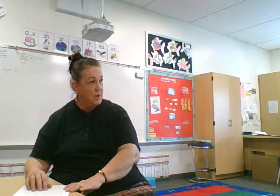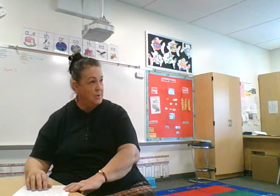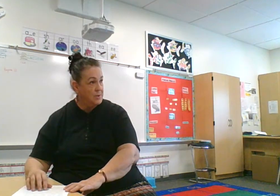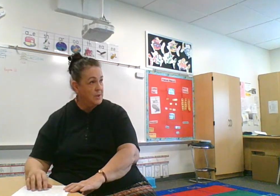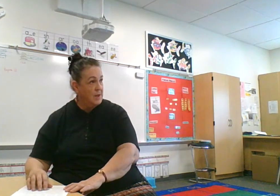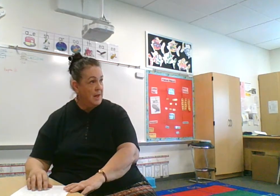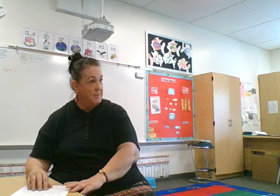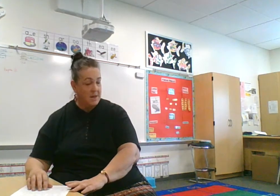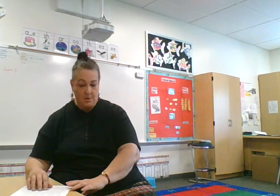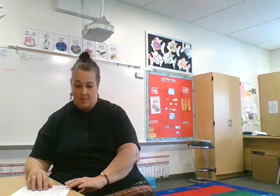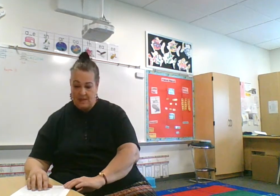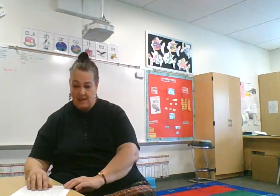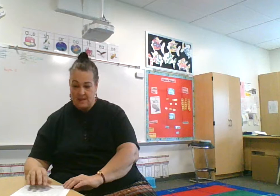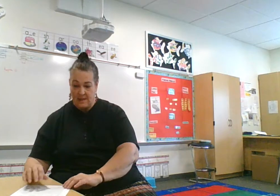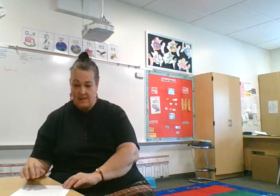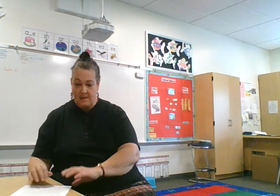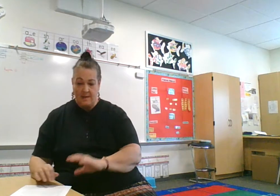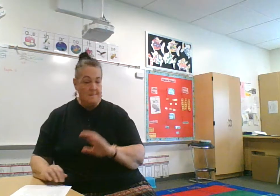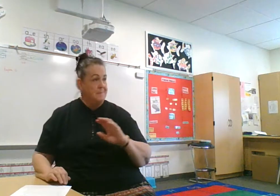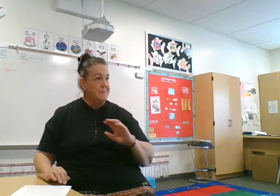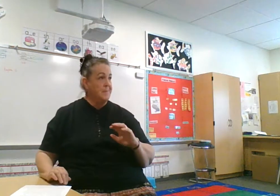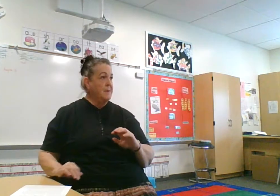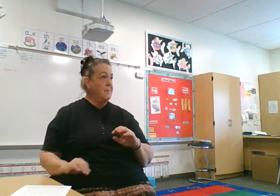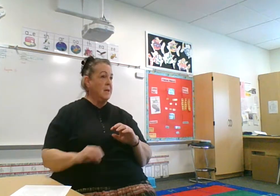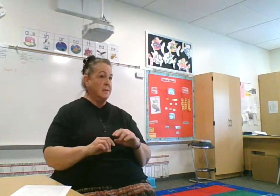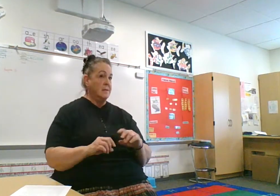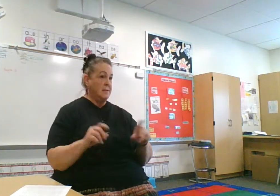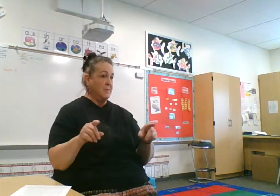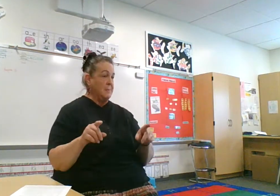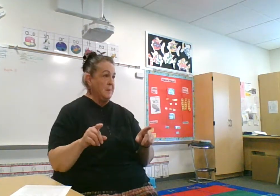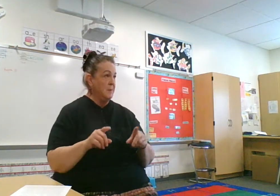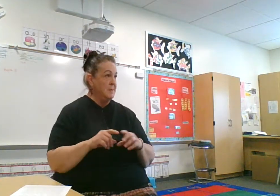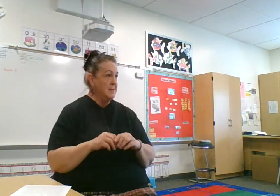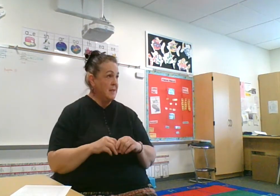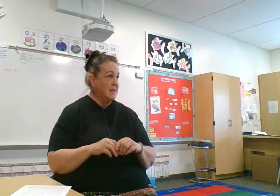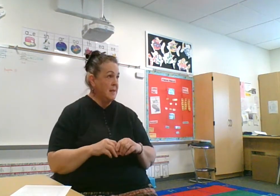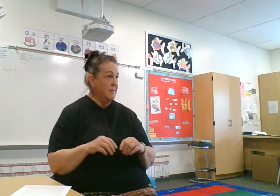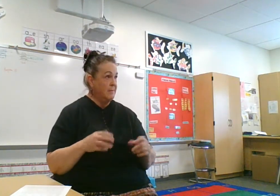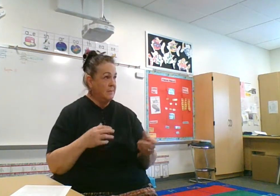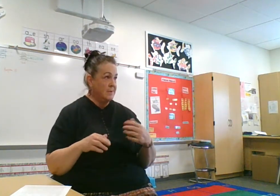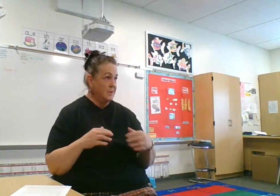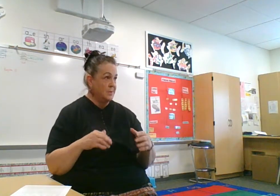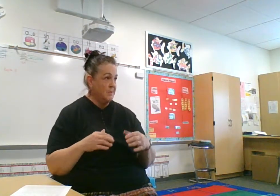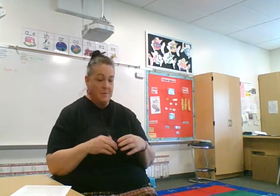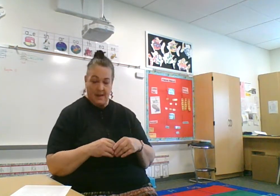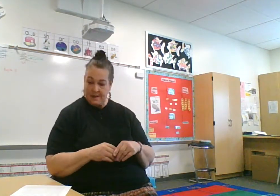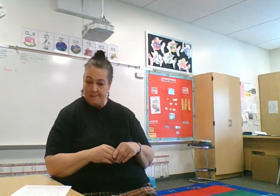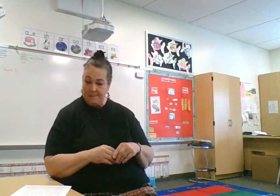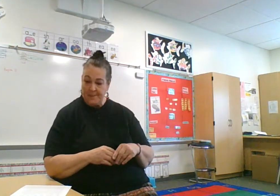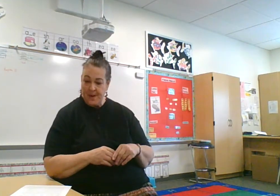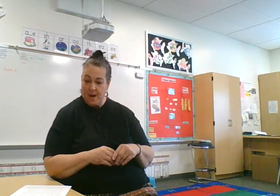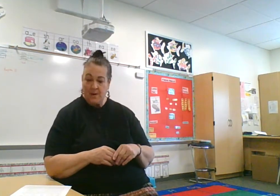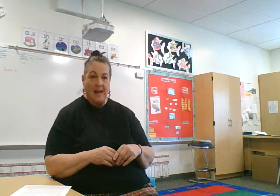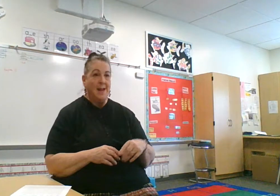words, and we can do sentences because several people are missing, and that we'll just review next time. Okay,